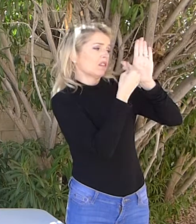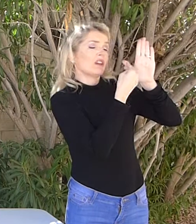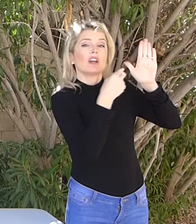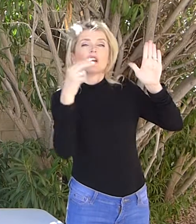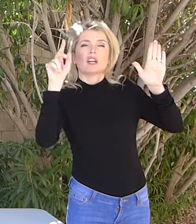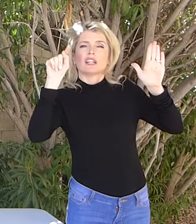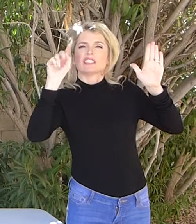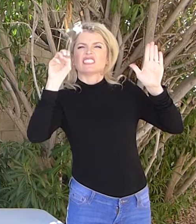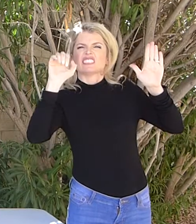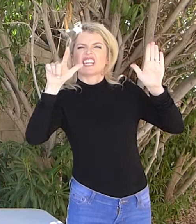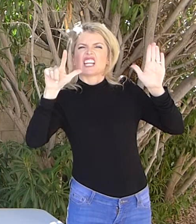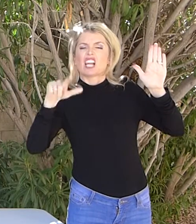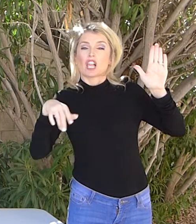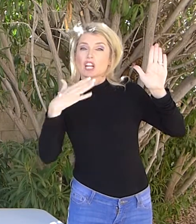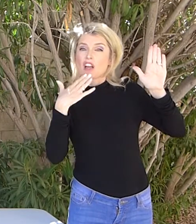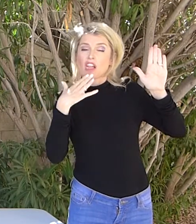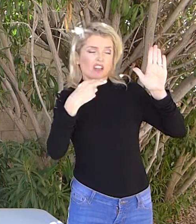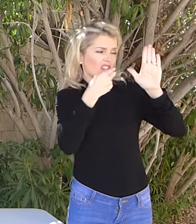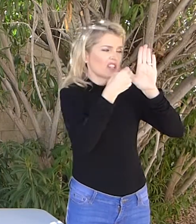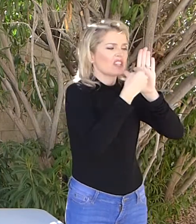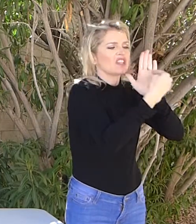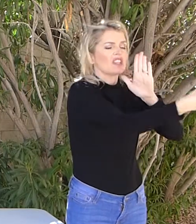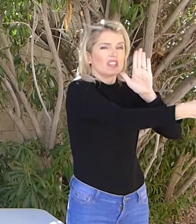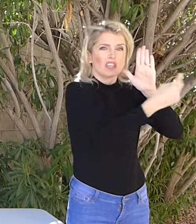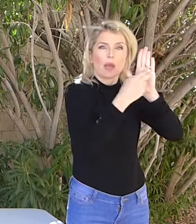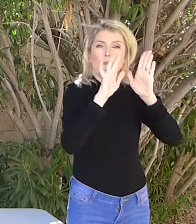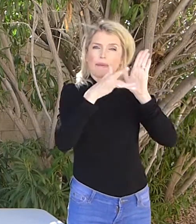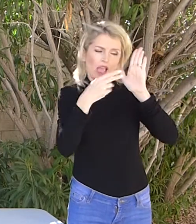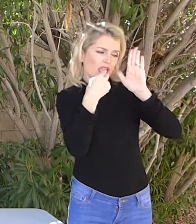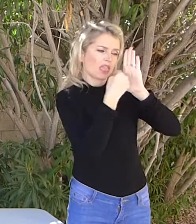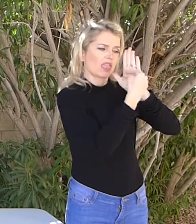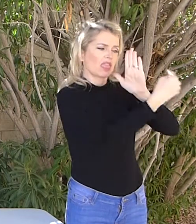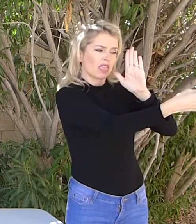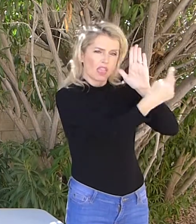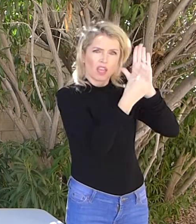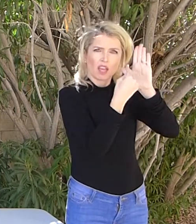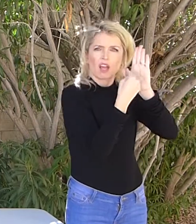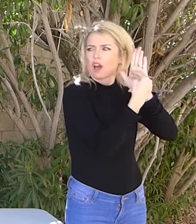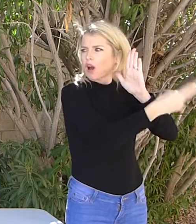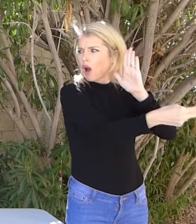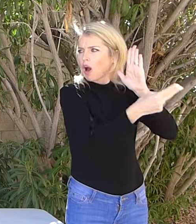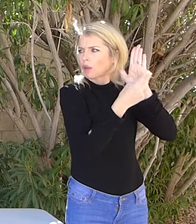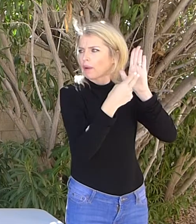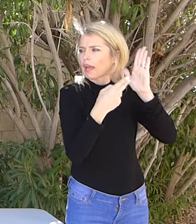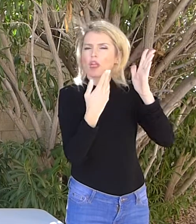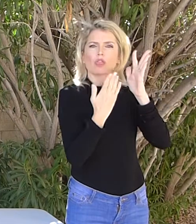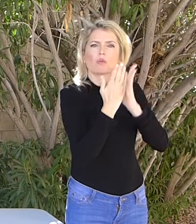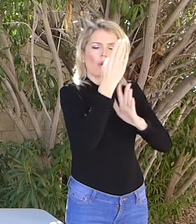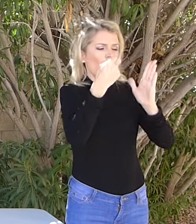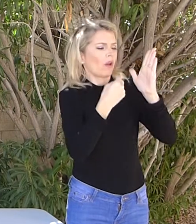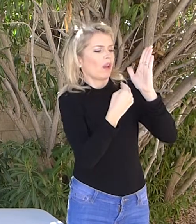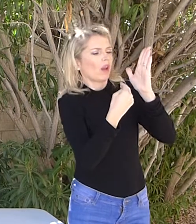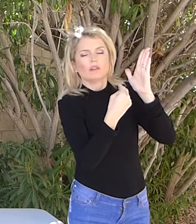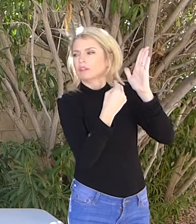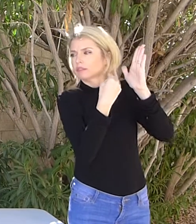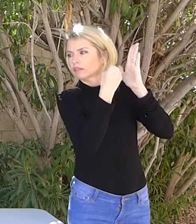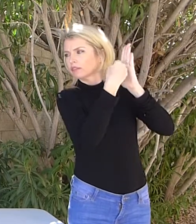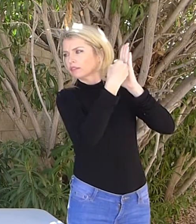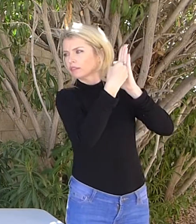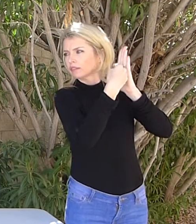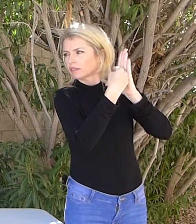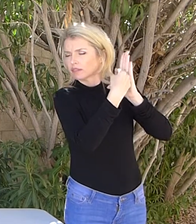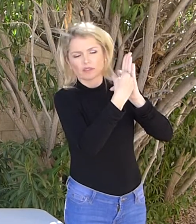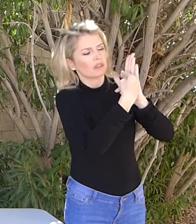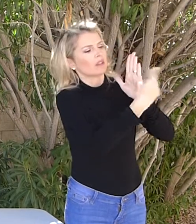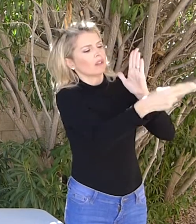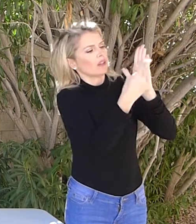the turquoise color in the middle, and I'm bringing it all the way through my canvas in one long stroke without lifting